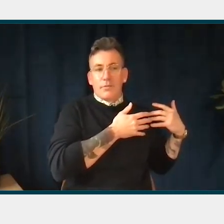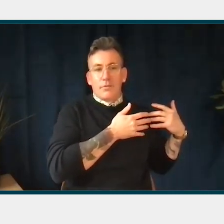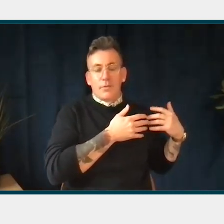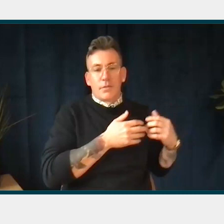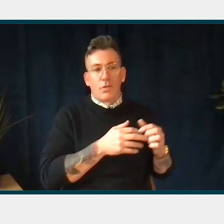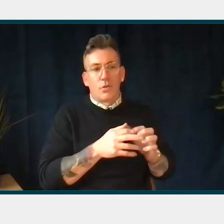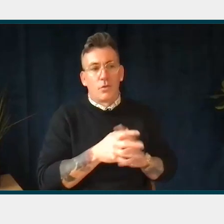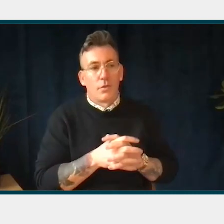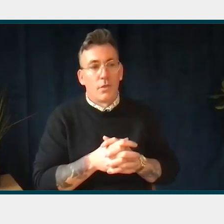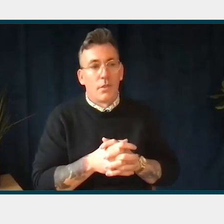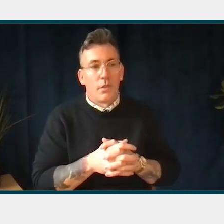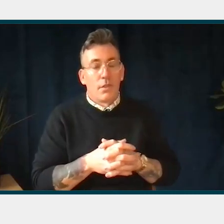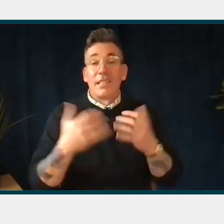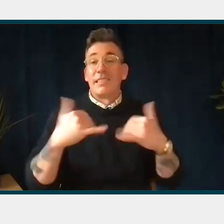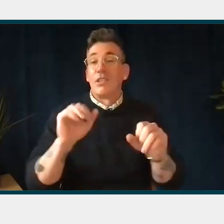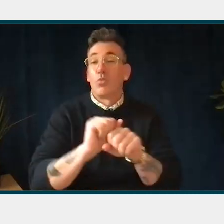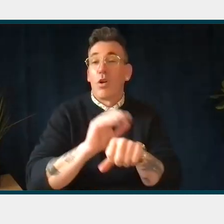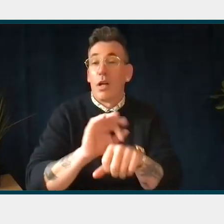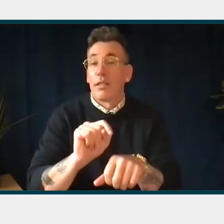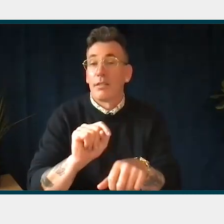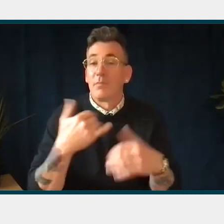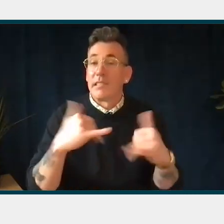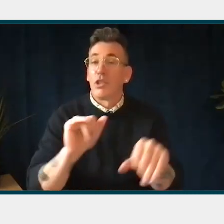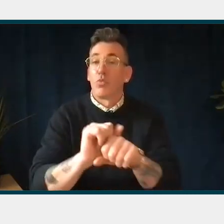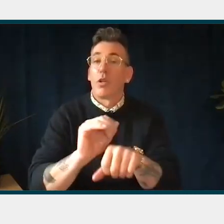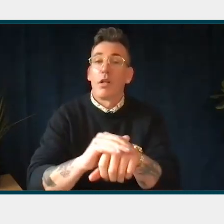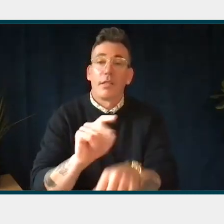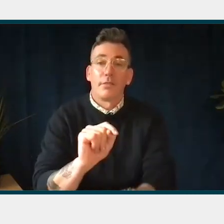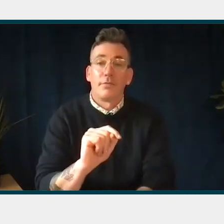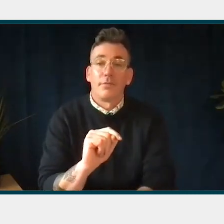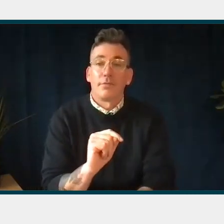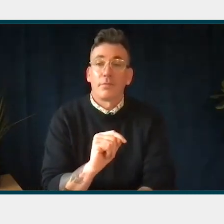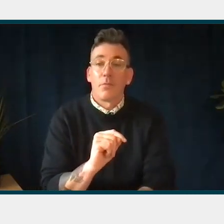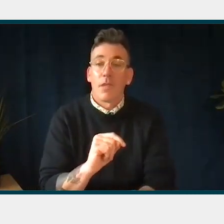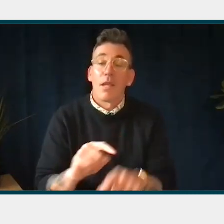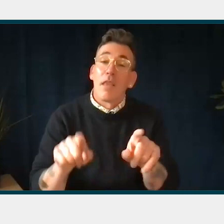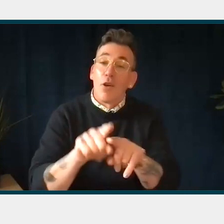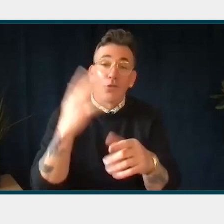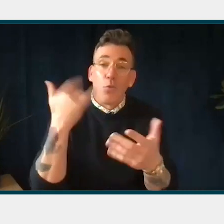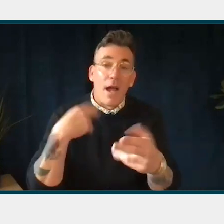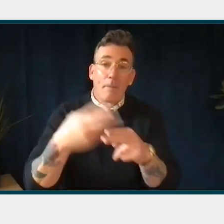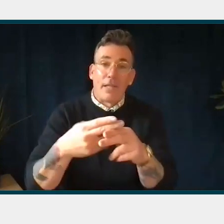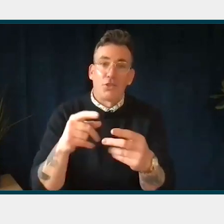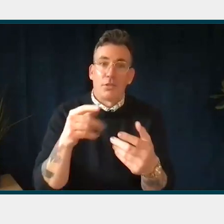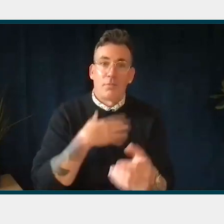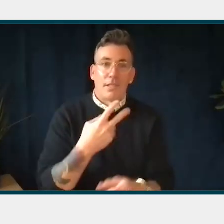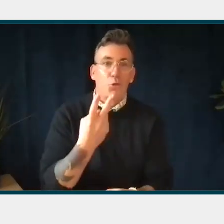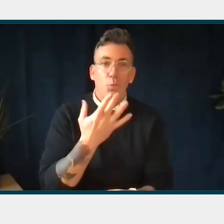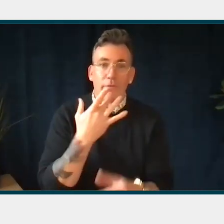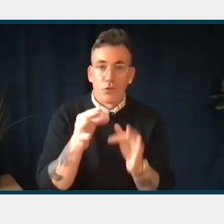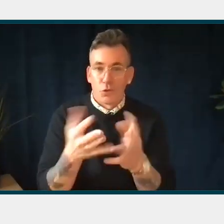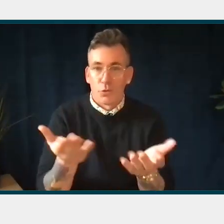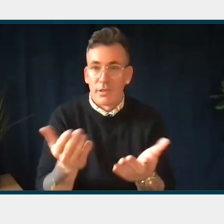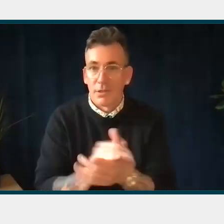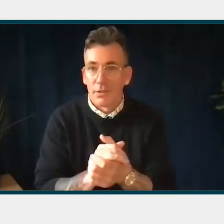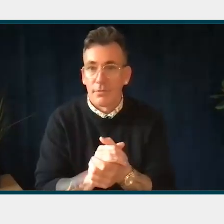on that, on where we really need to start the work, where this work begins. And I'm still working on it. And that's